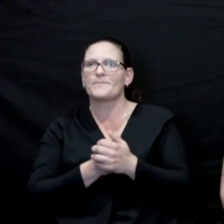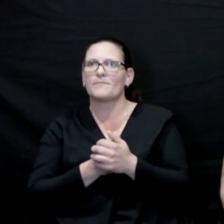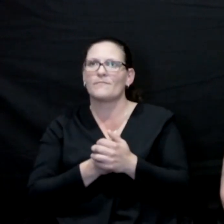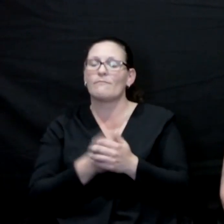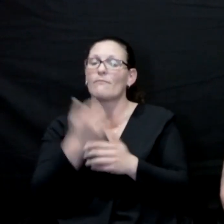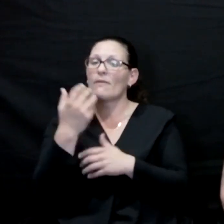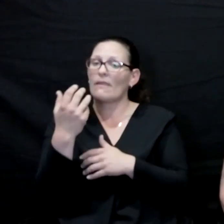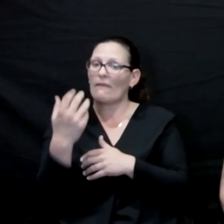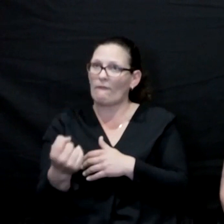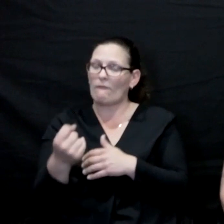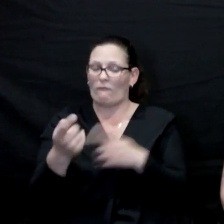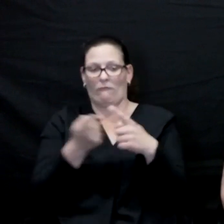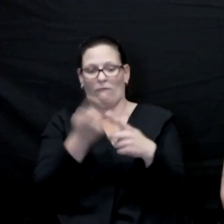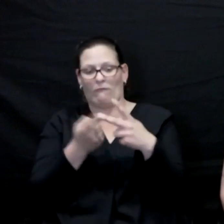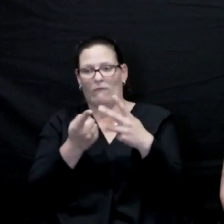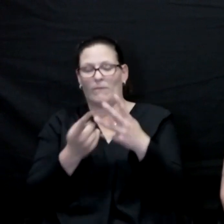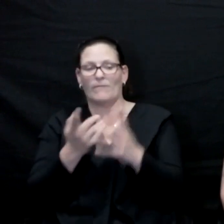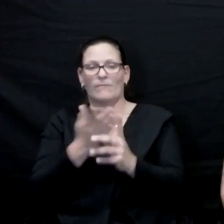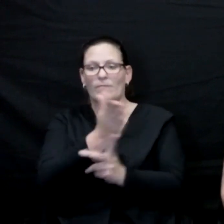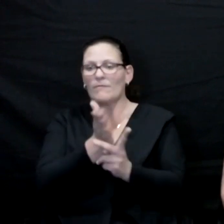certain routes that you can go through.